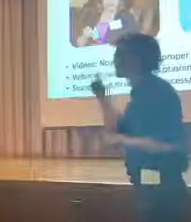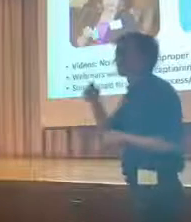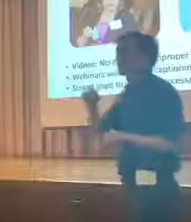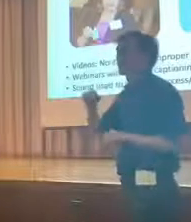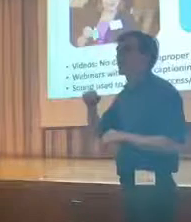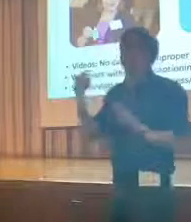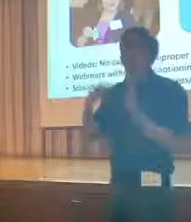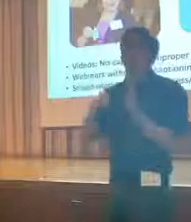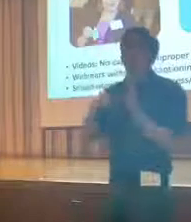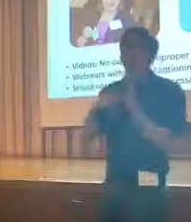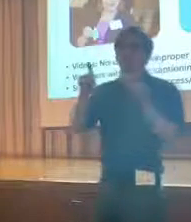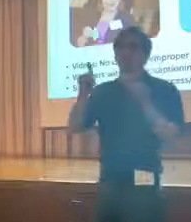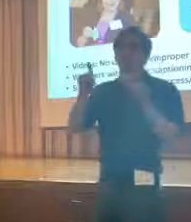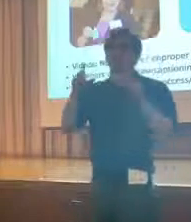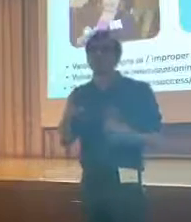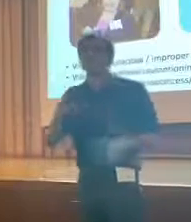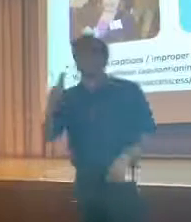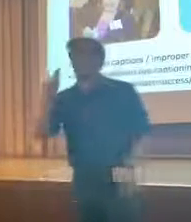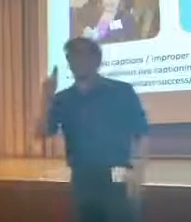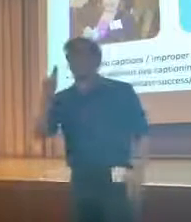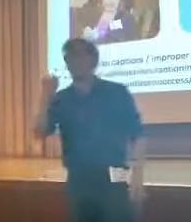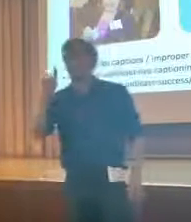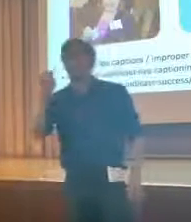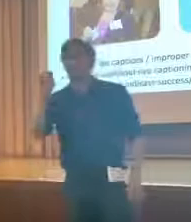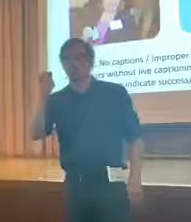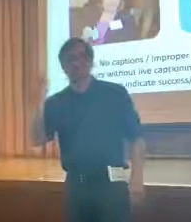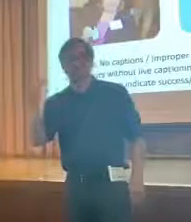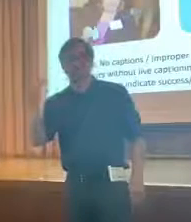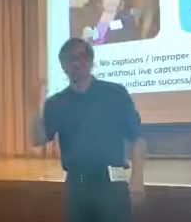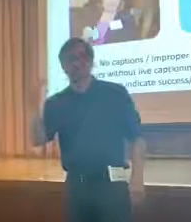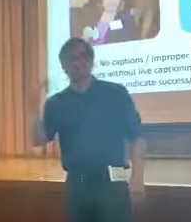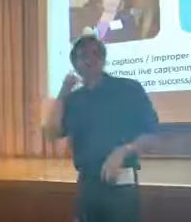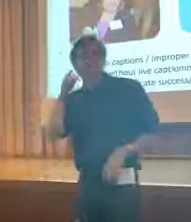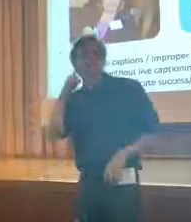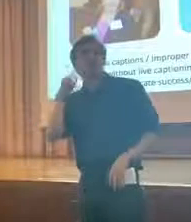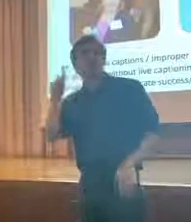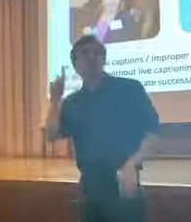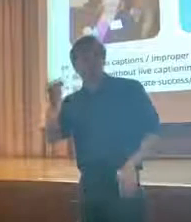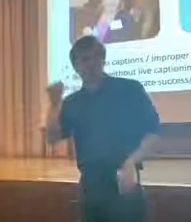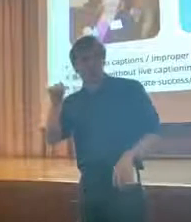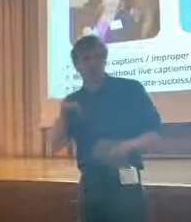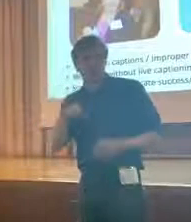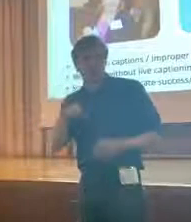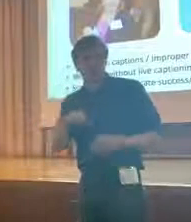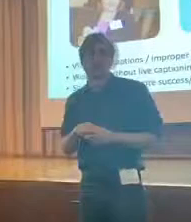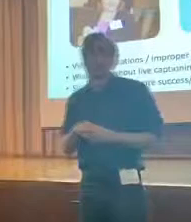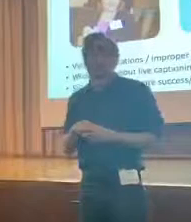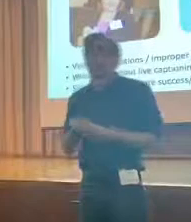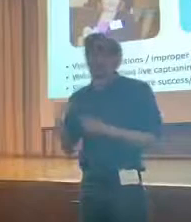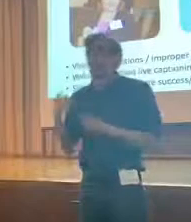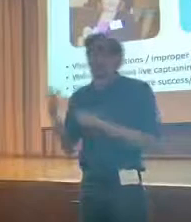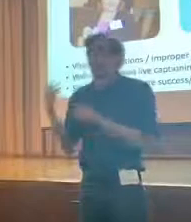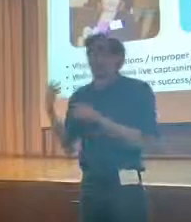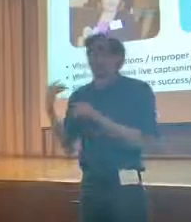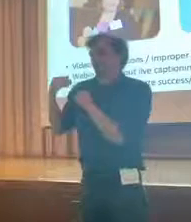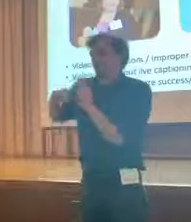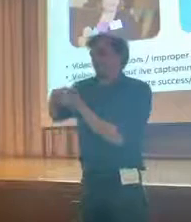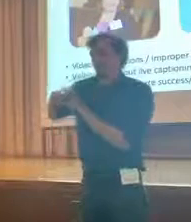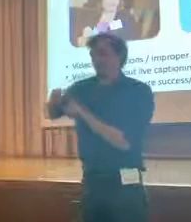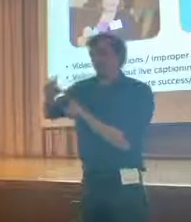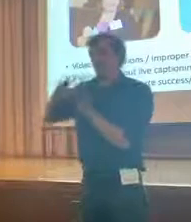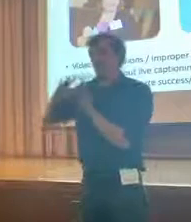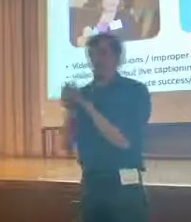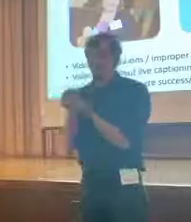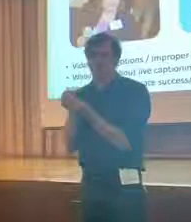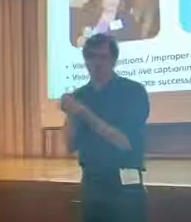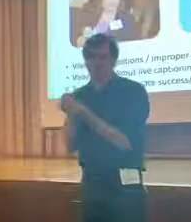Kate. Kate lives with a hearing disability that was inherited through her family. She